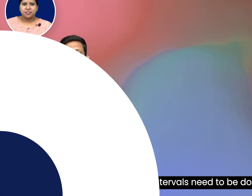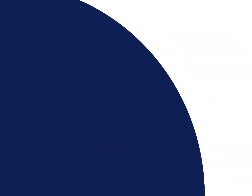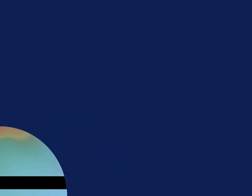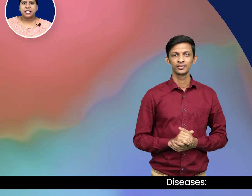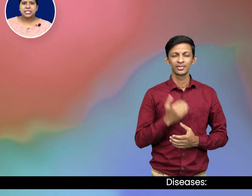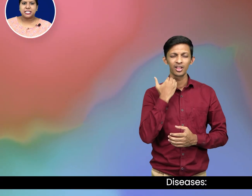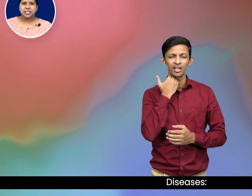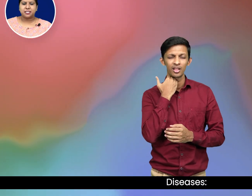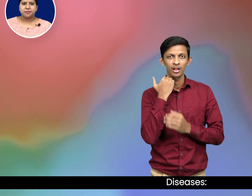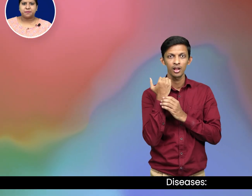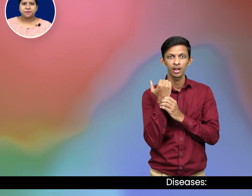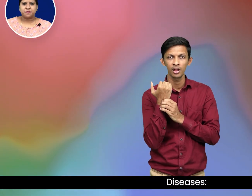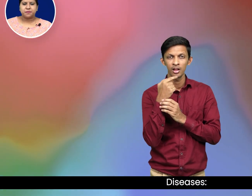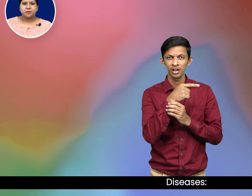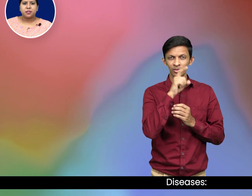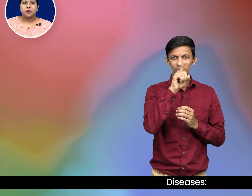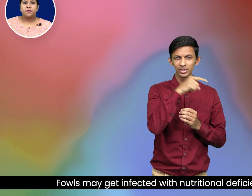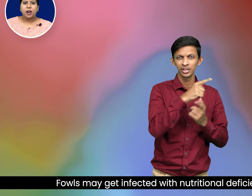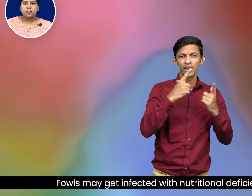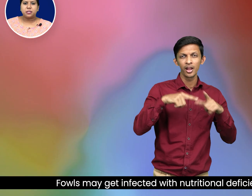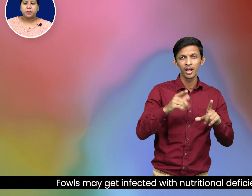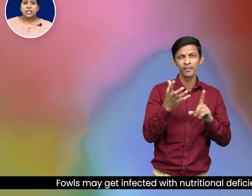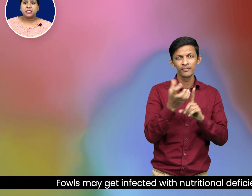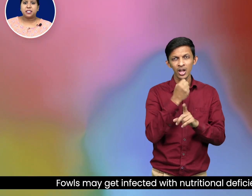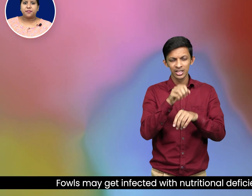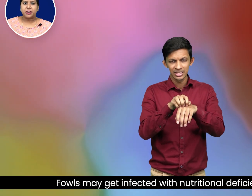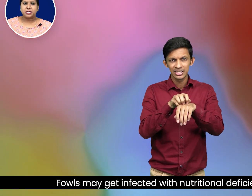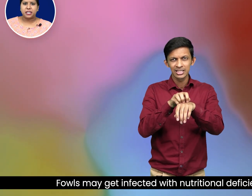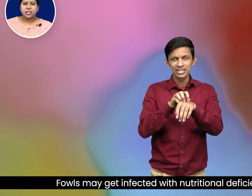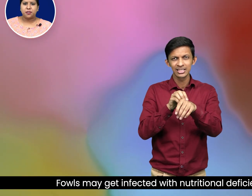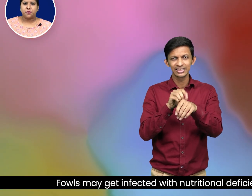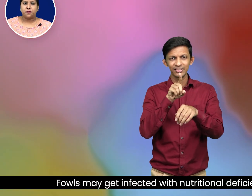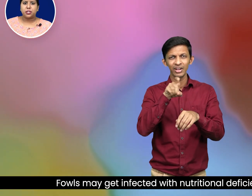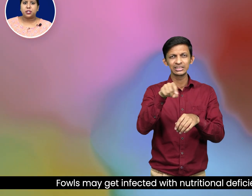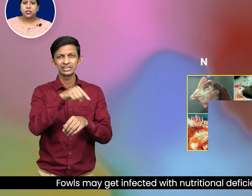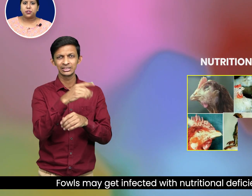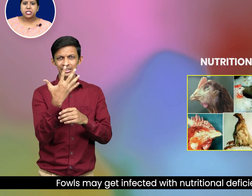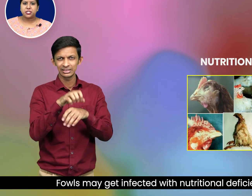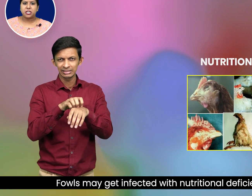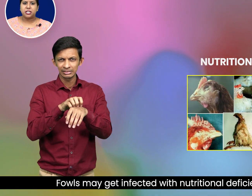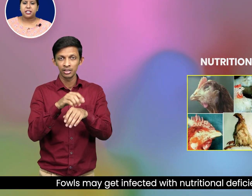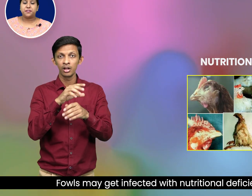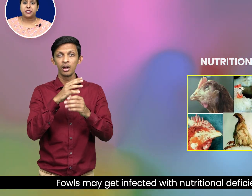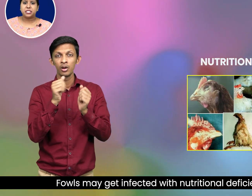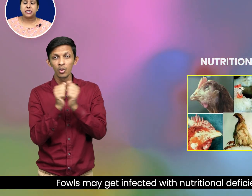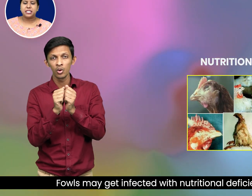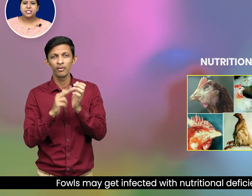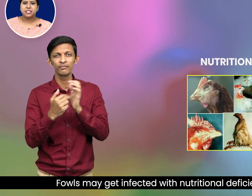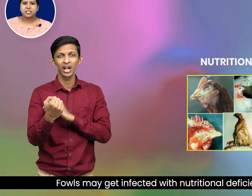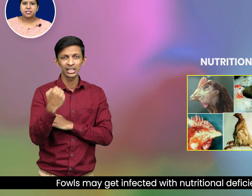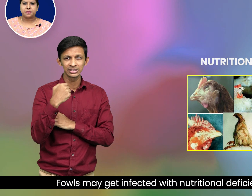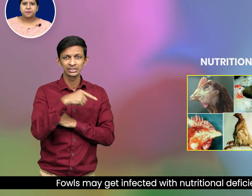done. Diseases. Fowls may get infected with nutritional